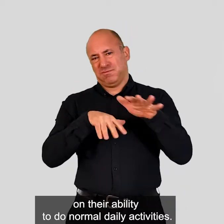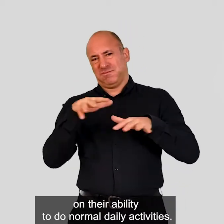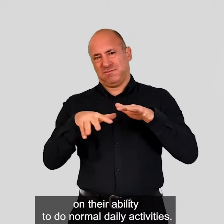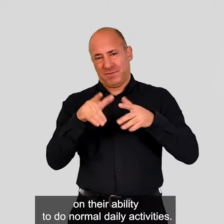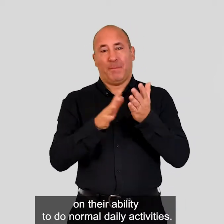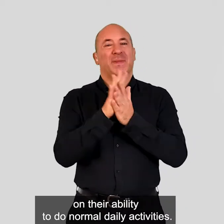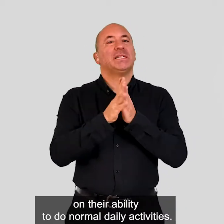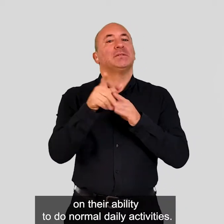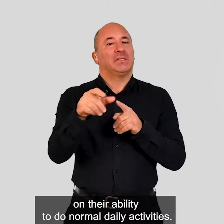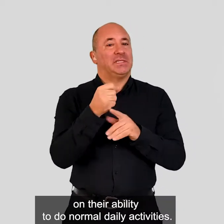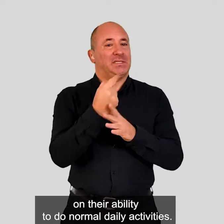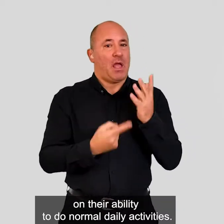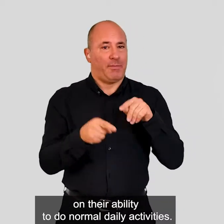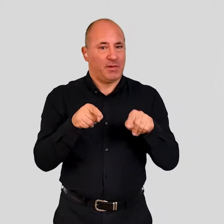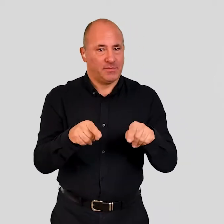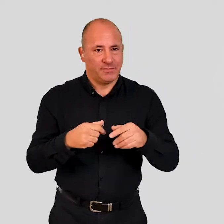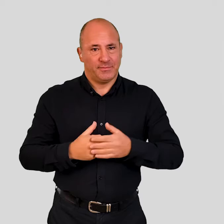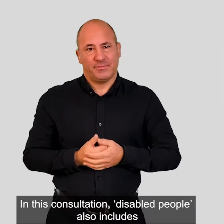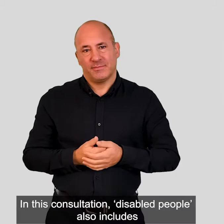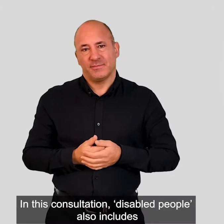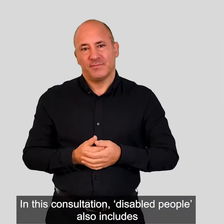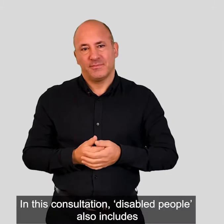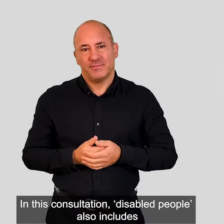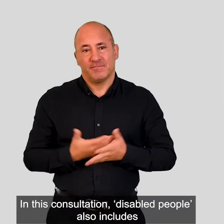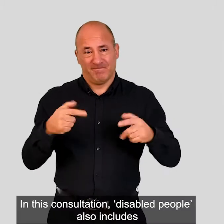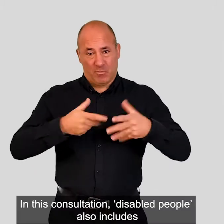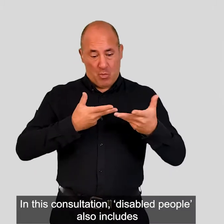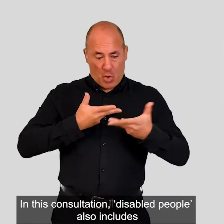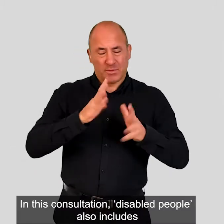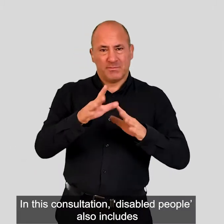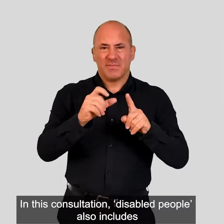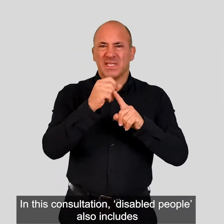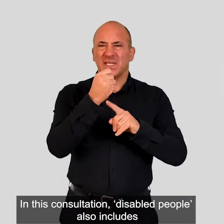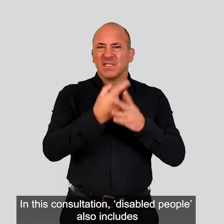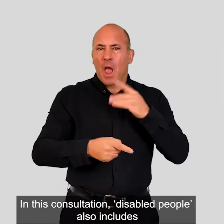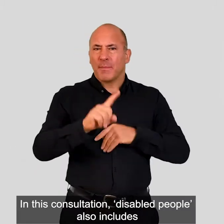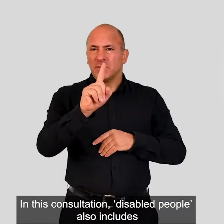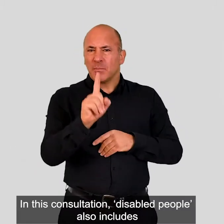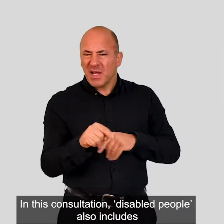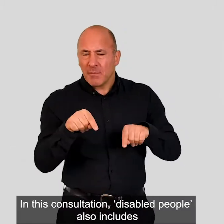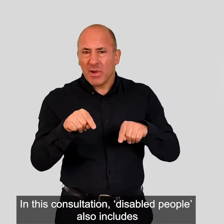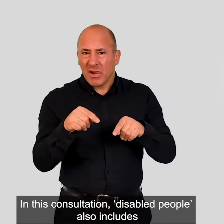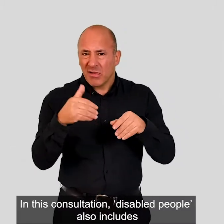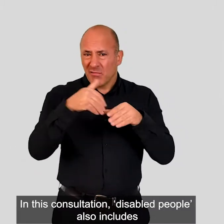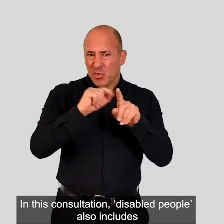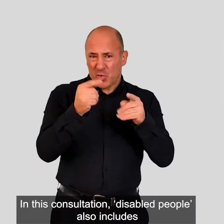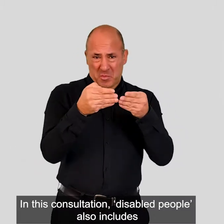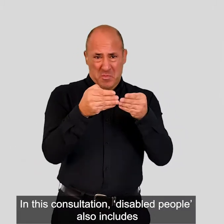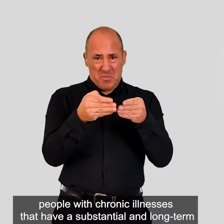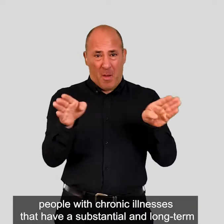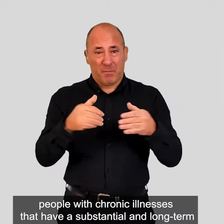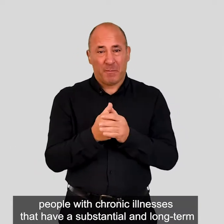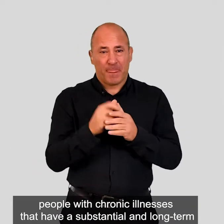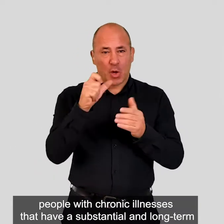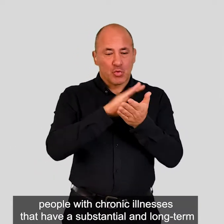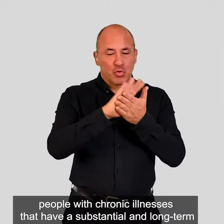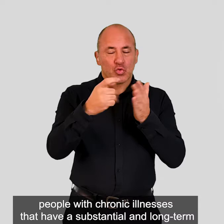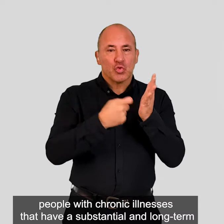normal daily activities. In this consultation, disabled people also includes people with chronic